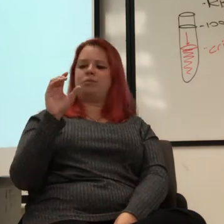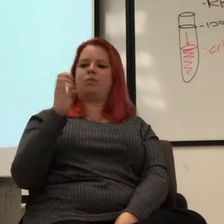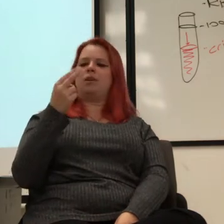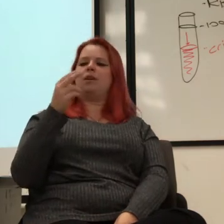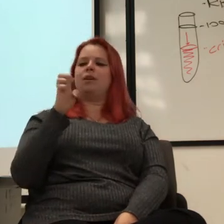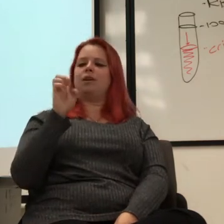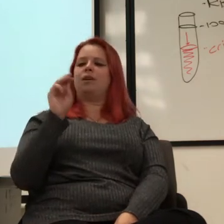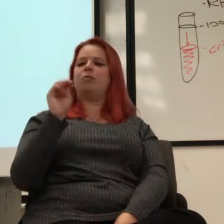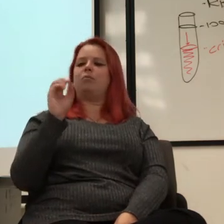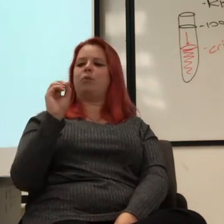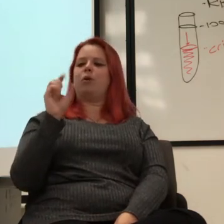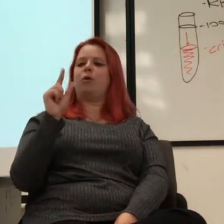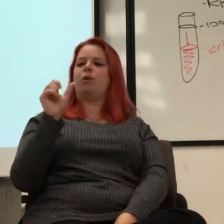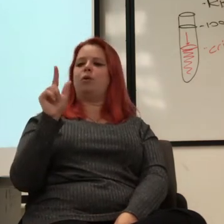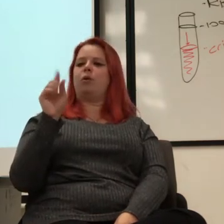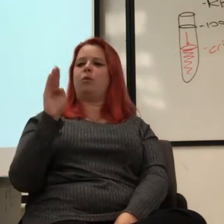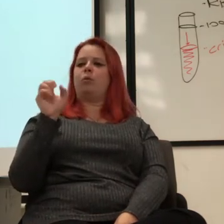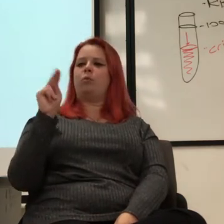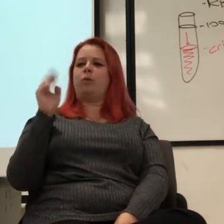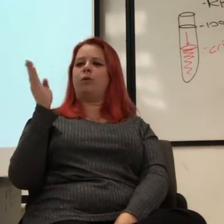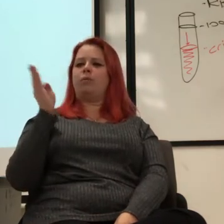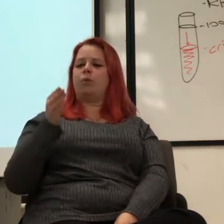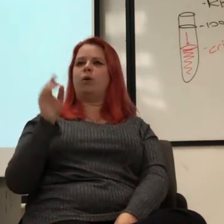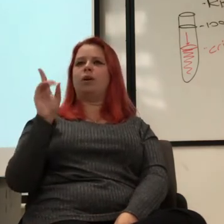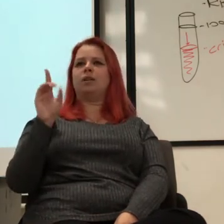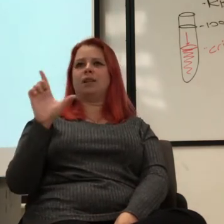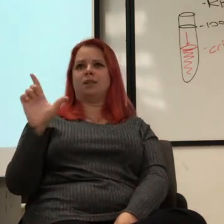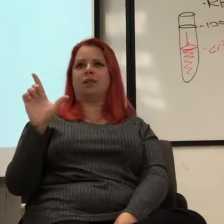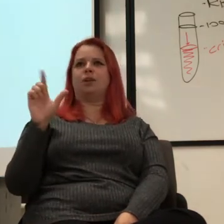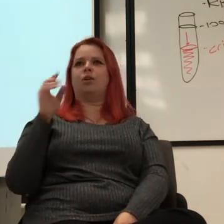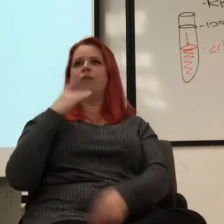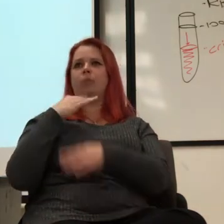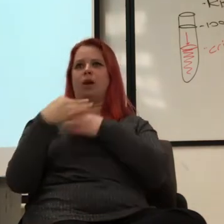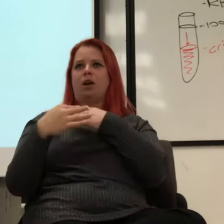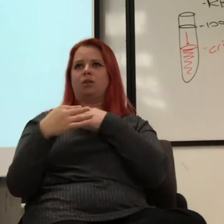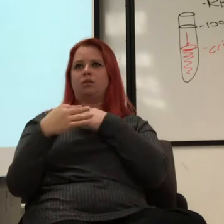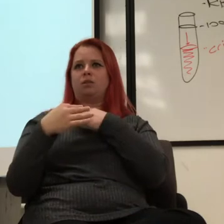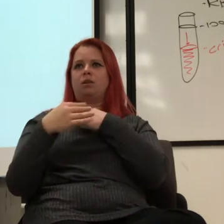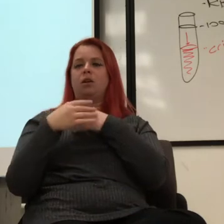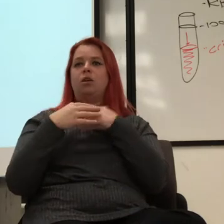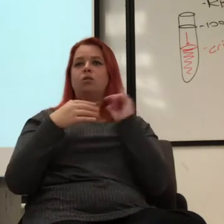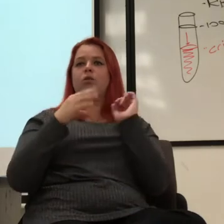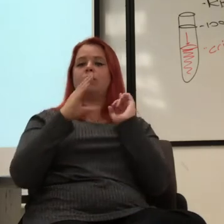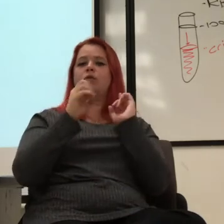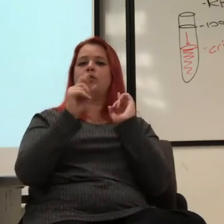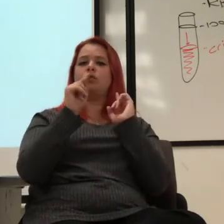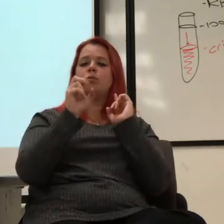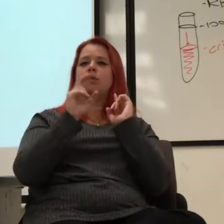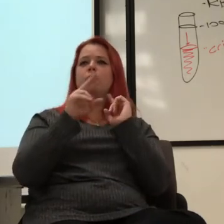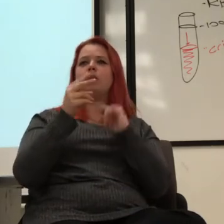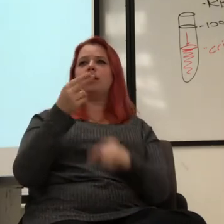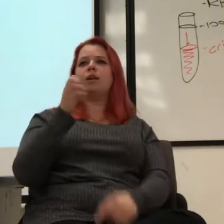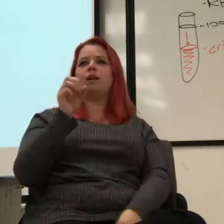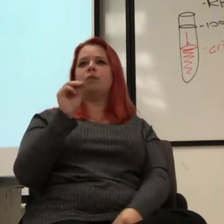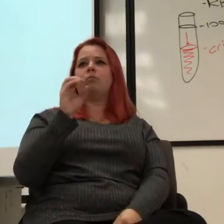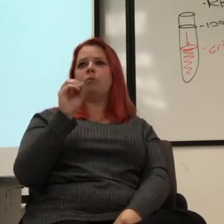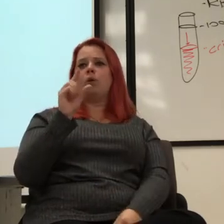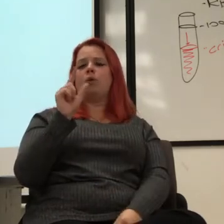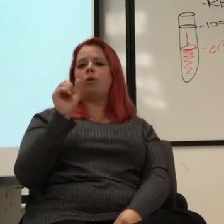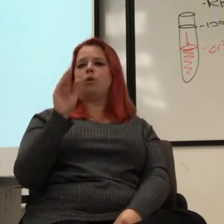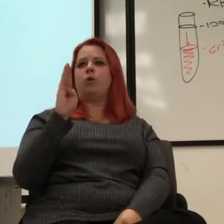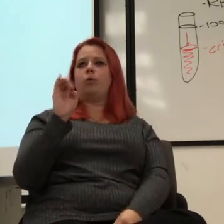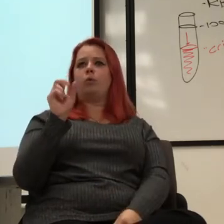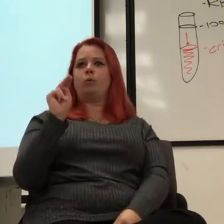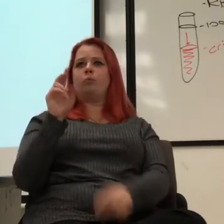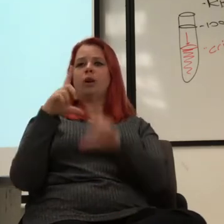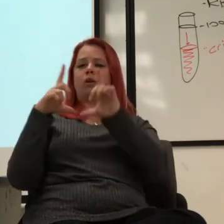blood. Okay, so these figures, whether it be the crit or the hemoglobin concentration, basically these normal